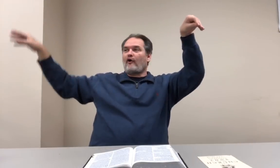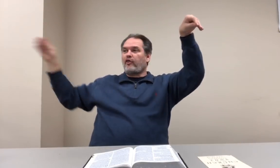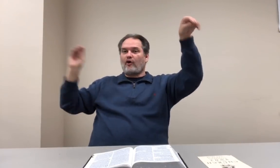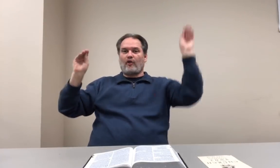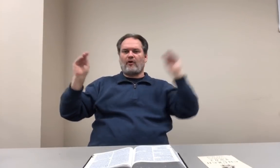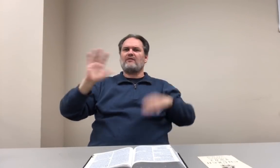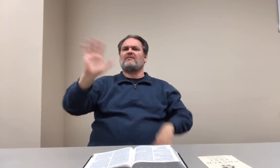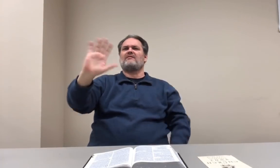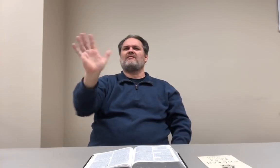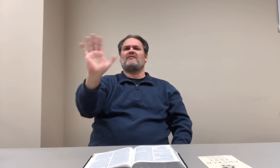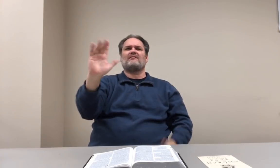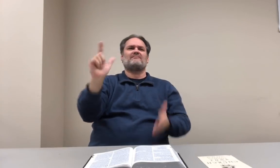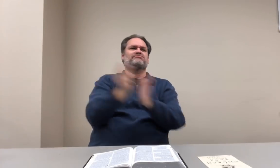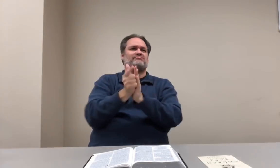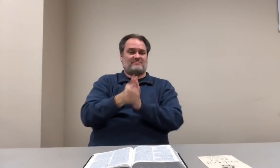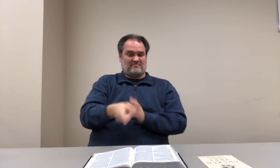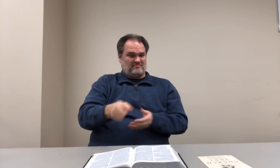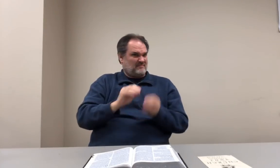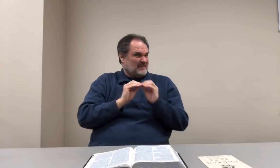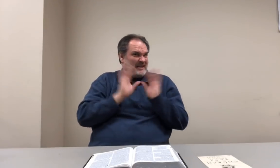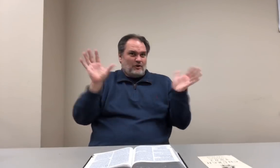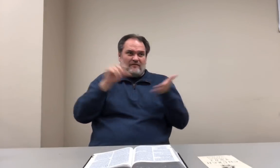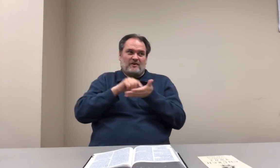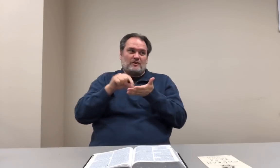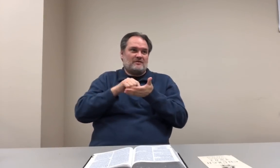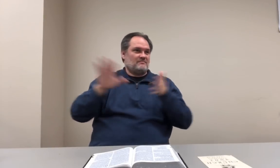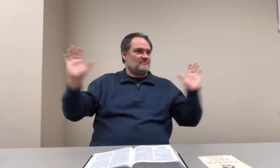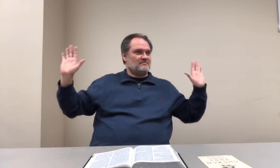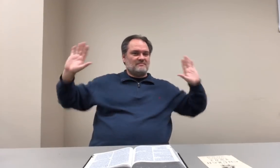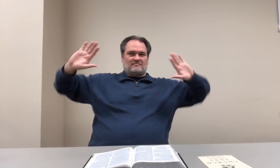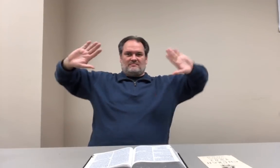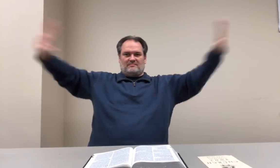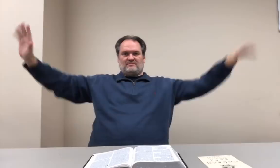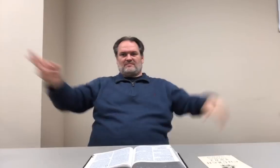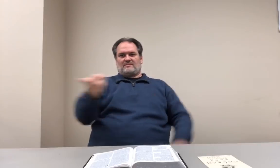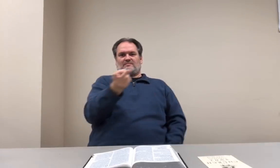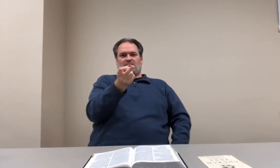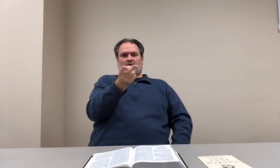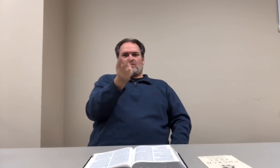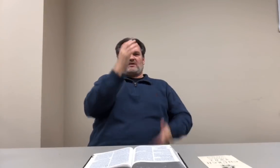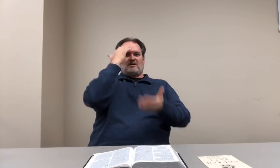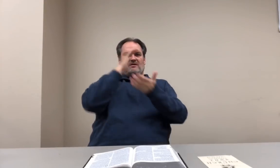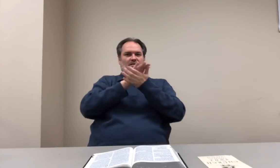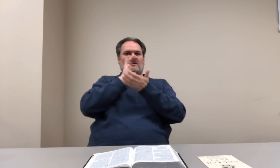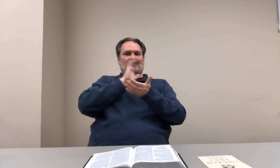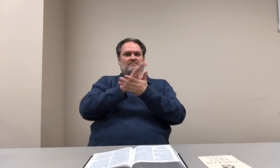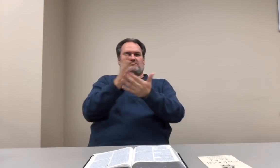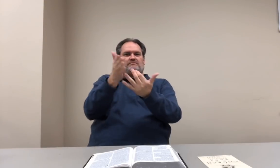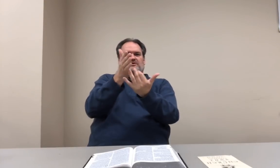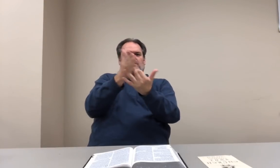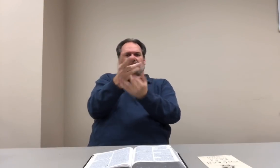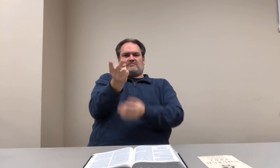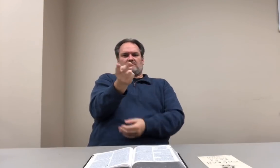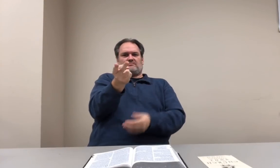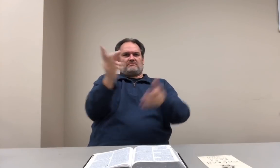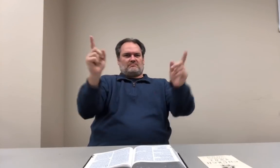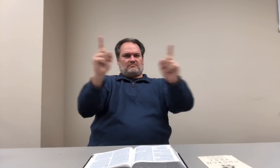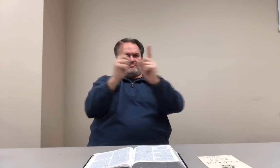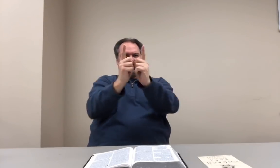good because it's impossible for him to ever be something more or something less than God. You think of it this way, there is no potential in God. Our whole